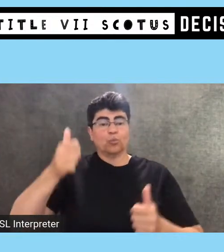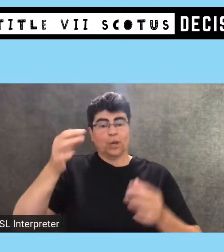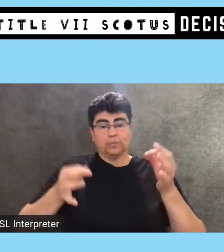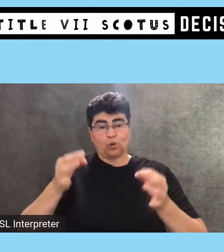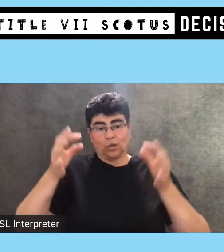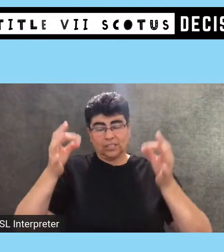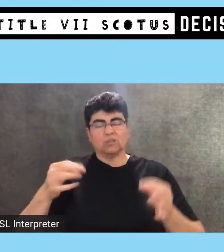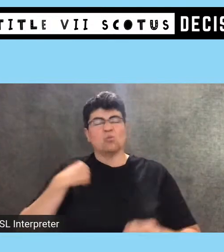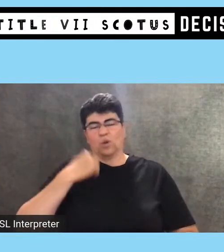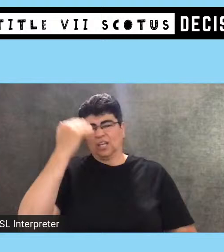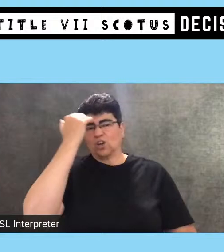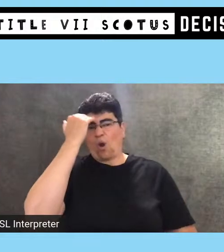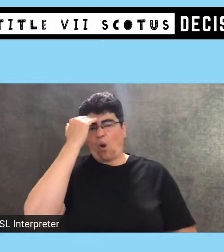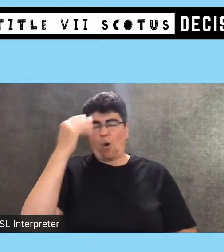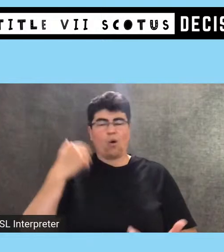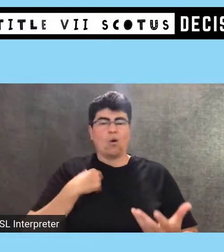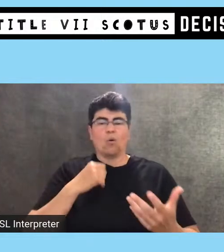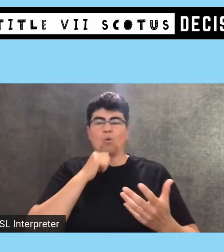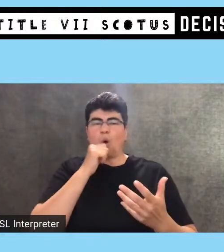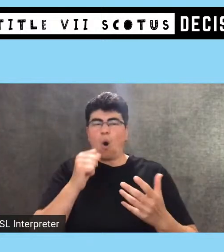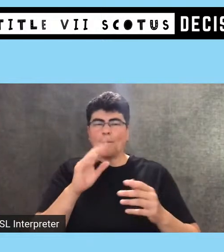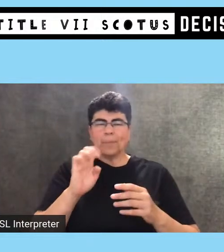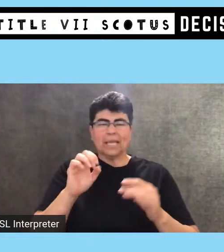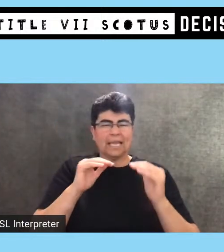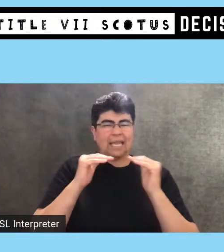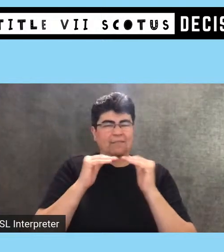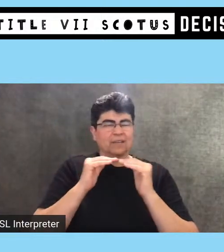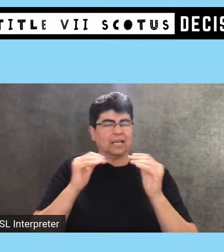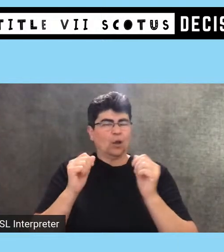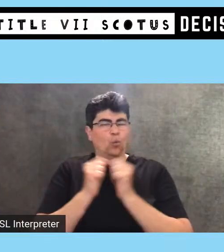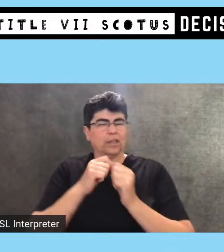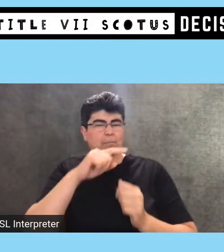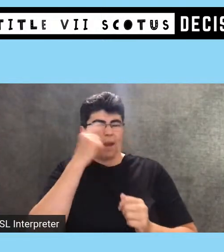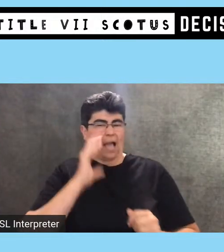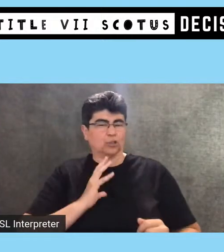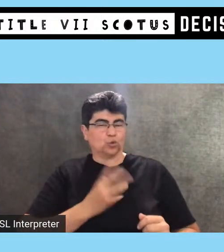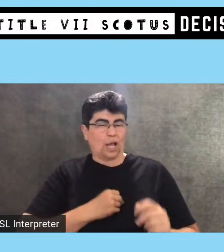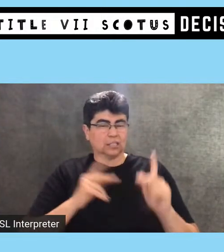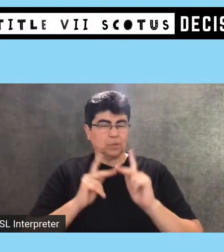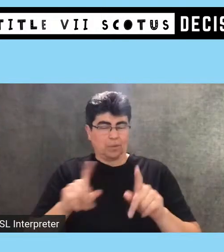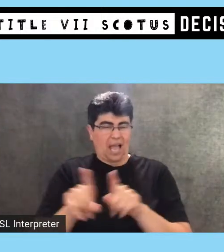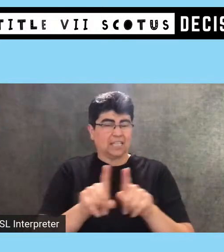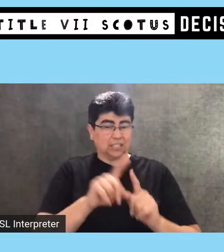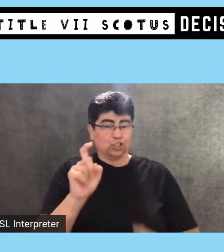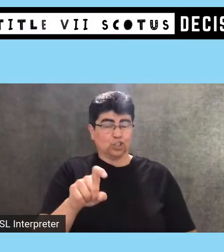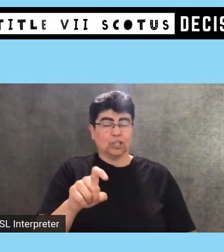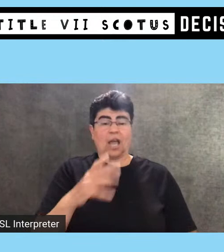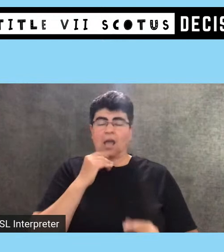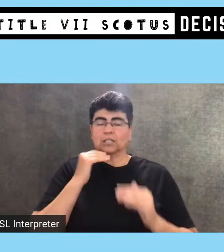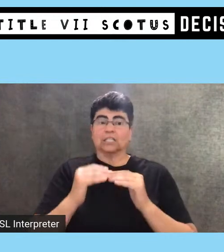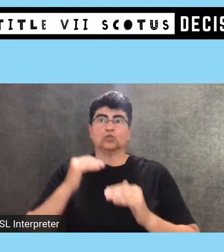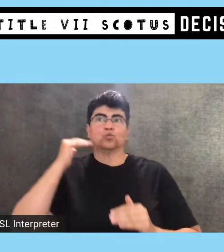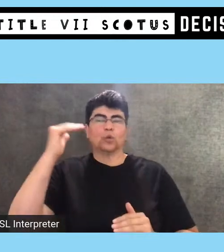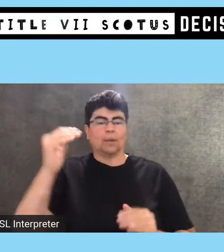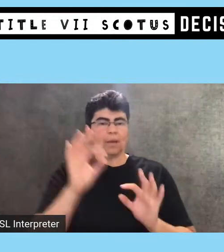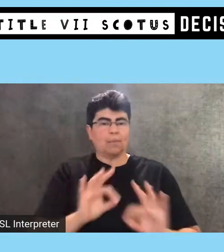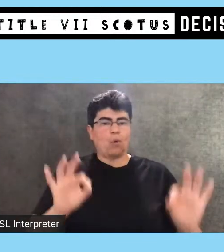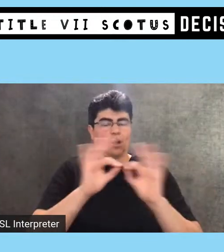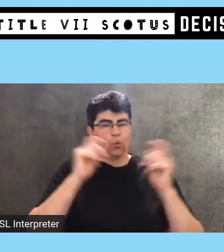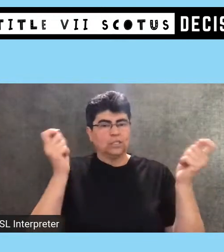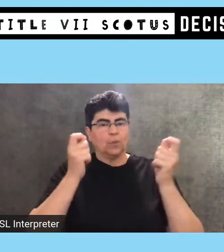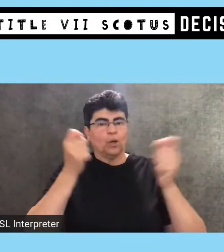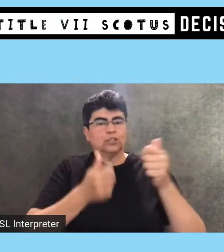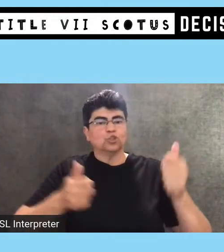things in the workforce won't shake out as evenly with Black trans people as it should. And it's extremely important that we celebrate the Supreme